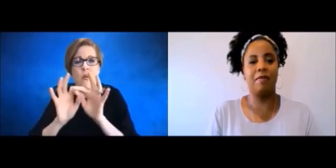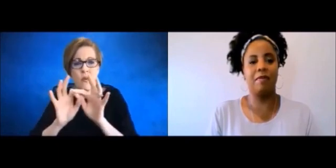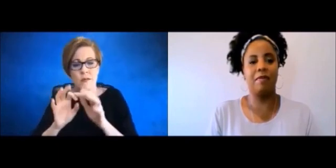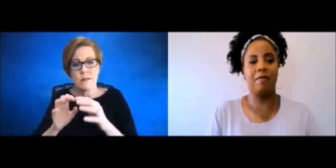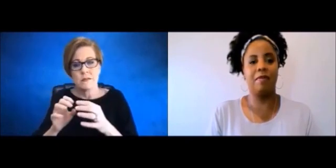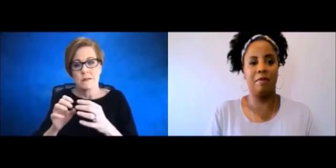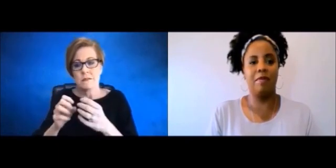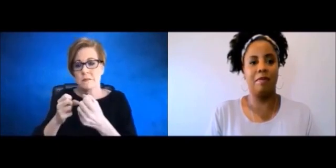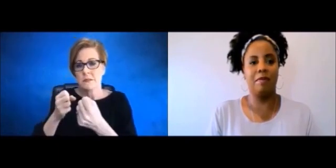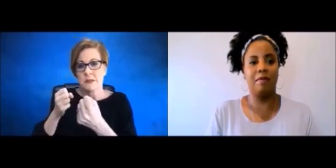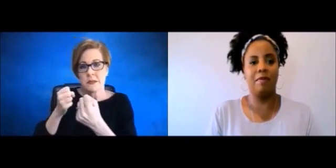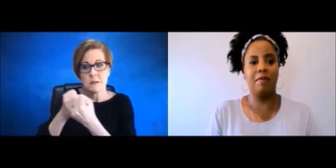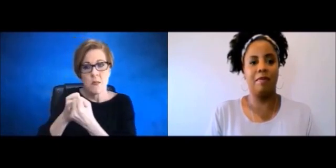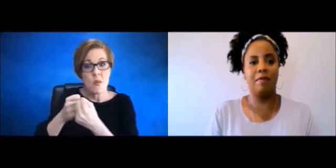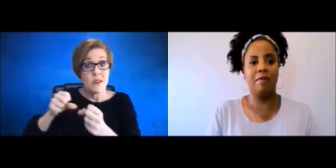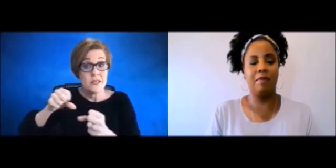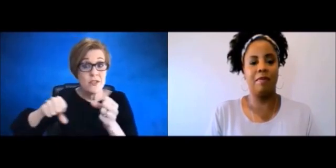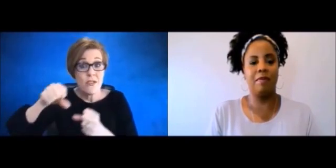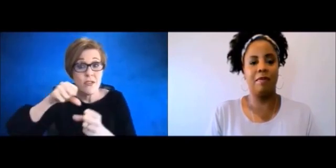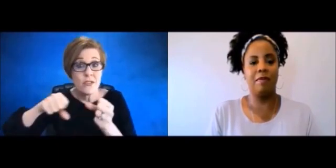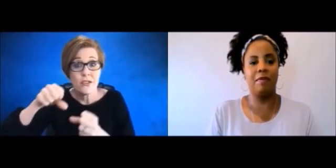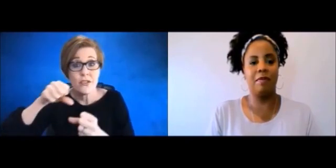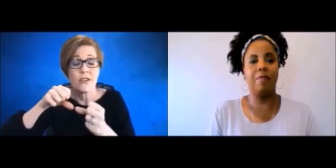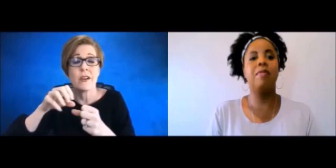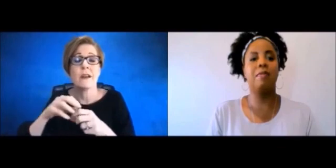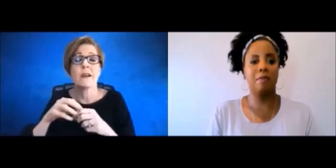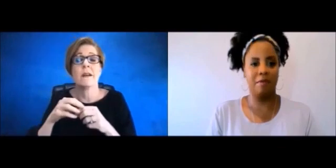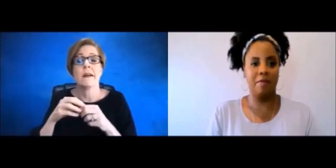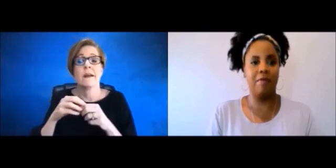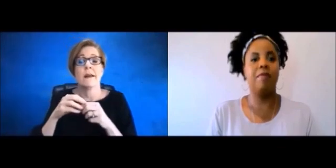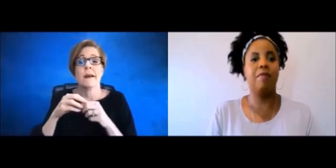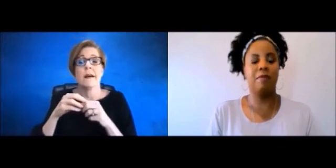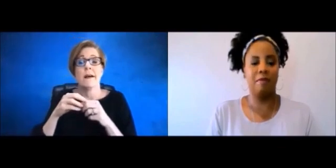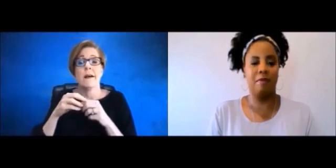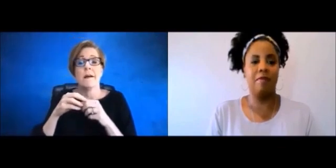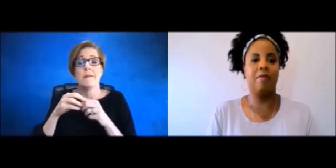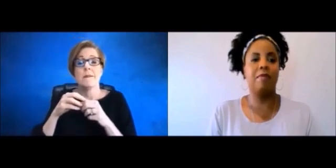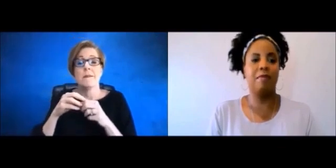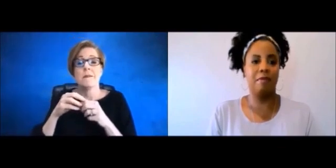I think the most important thing would be to support one another.